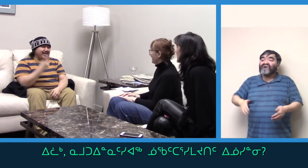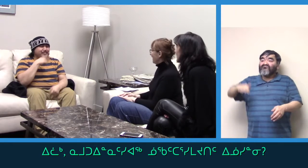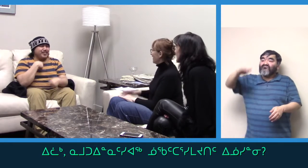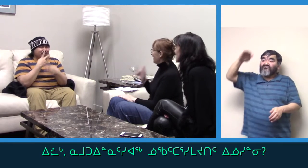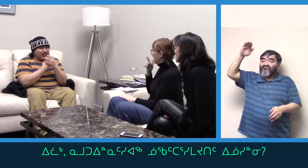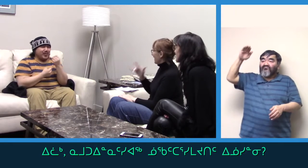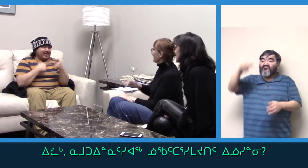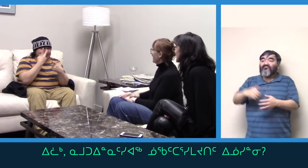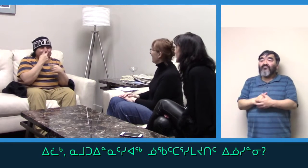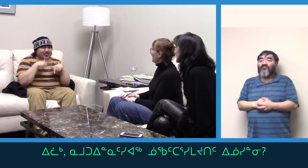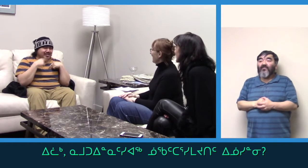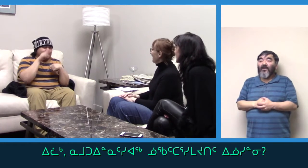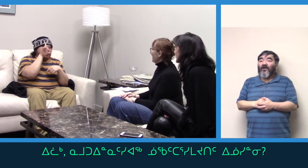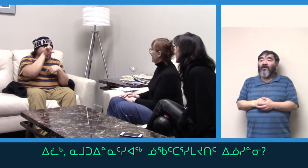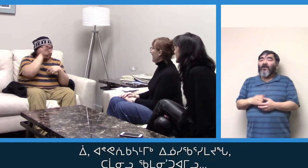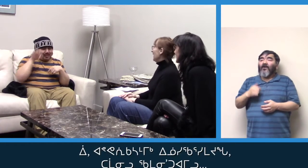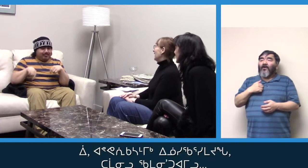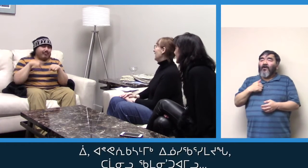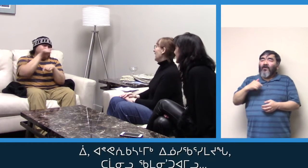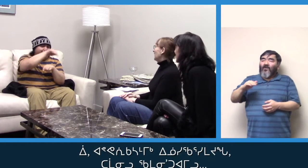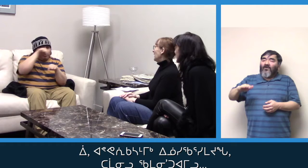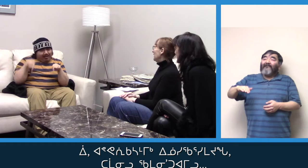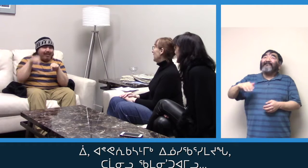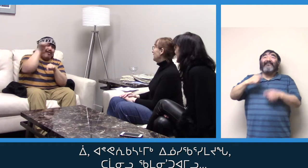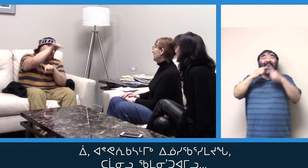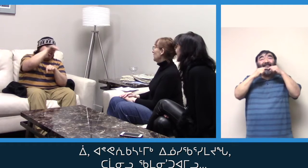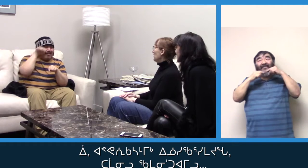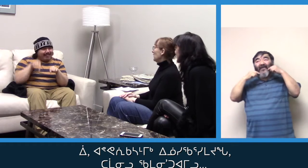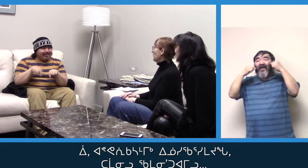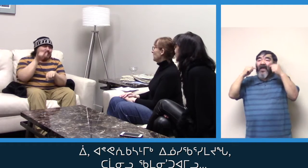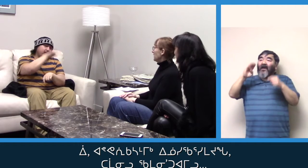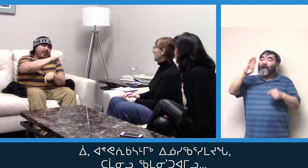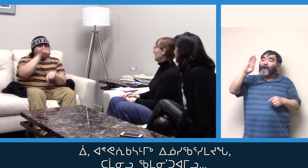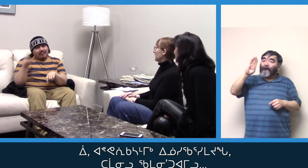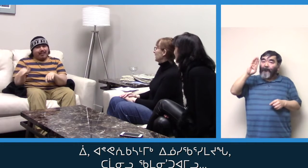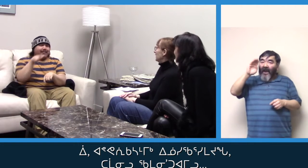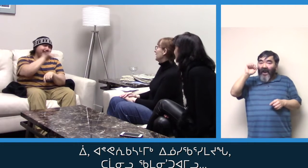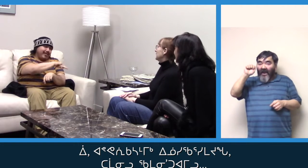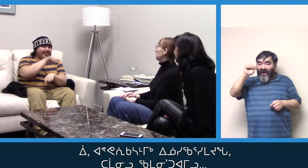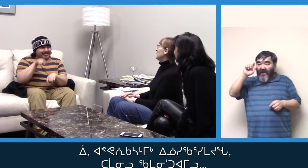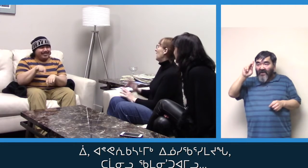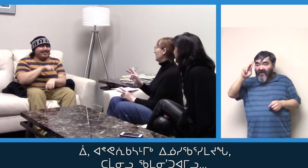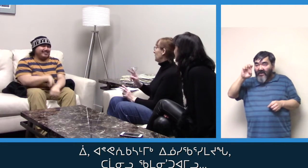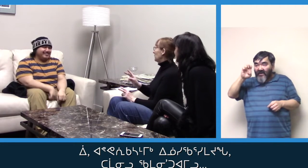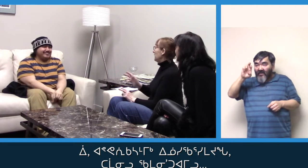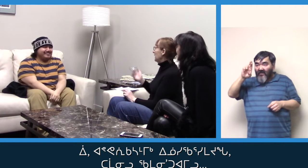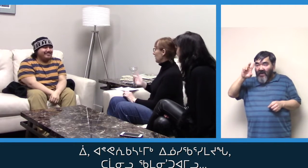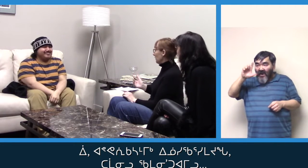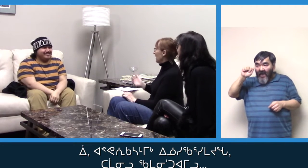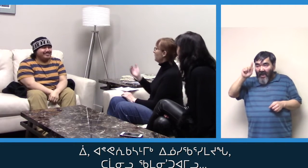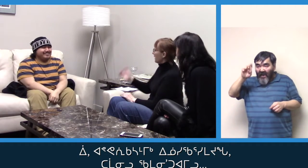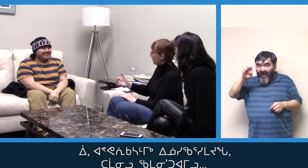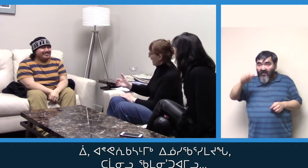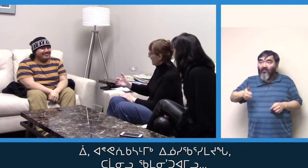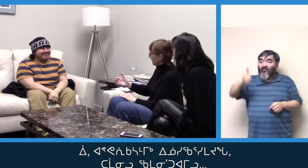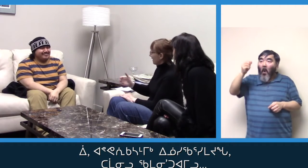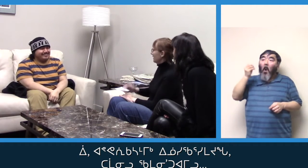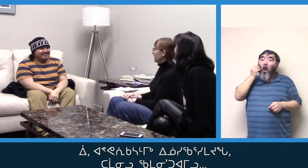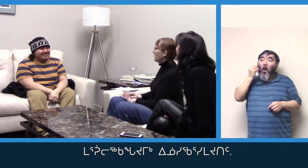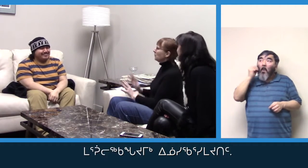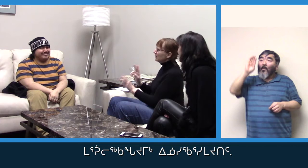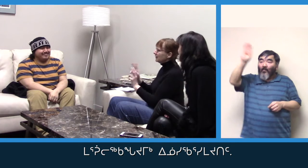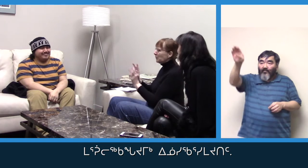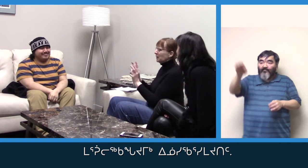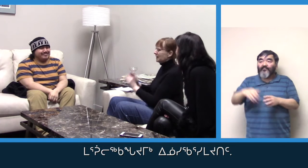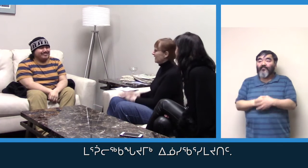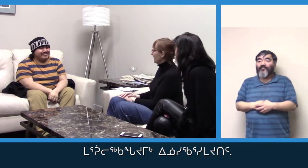fortunate you've had a lot of different. Yeah, I've kind of had, almost like a split life between here Mhm. and Baker Lake.